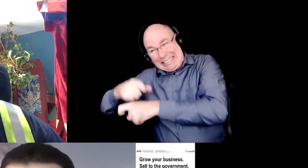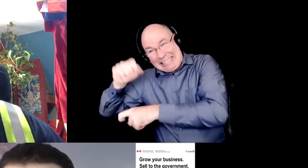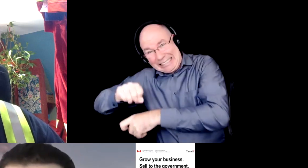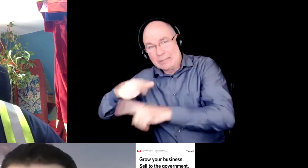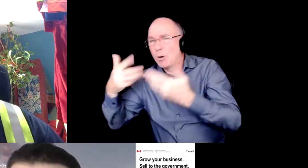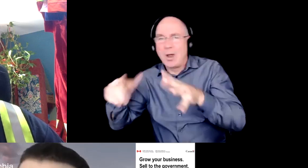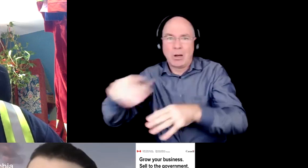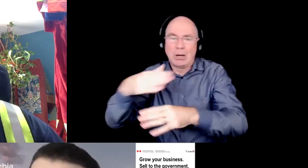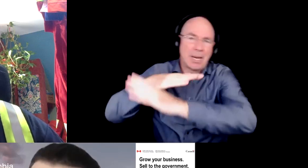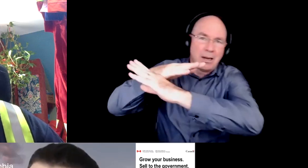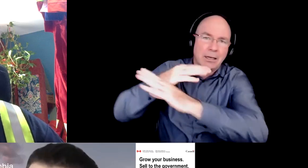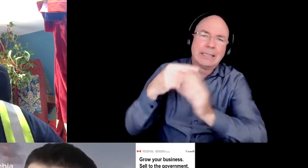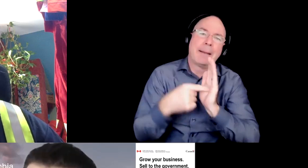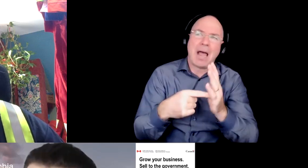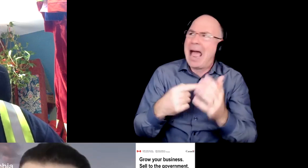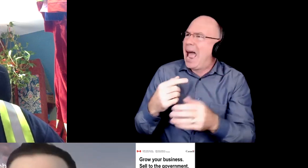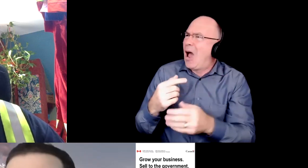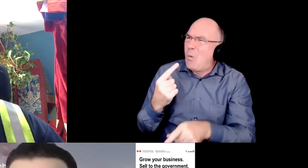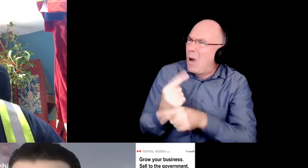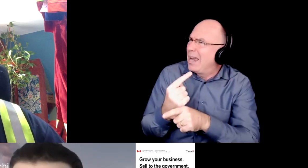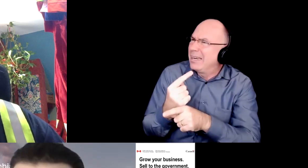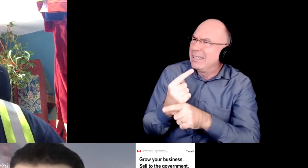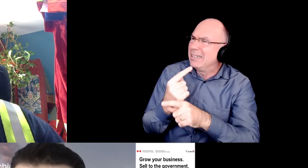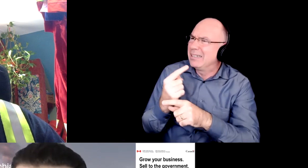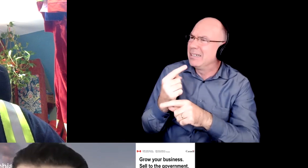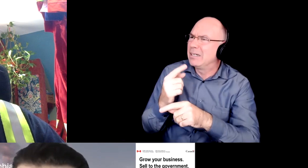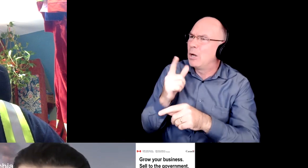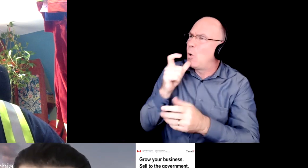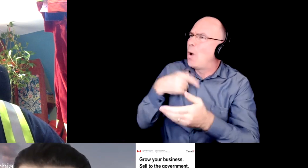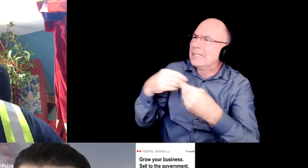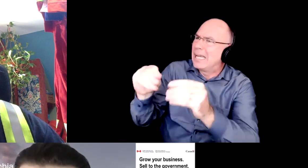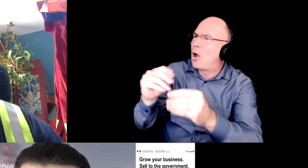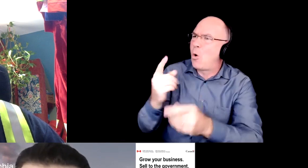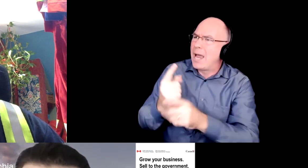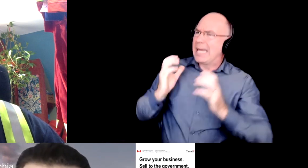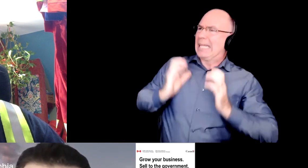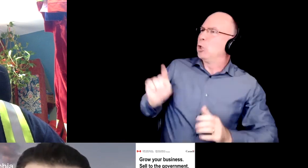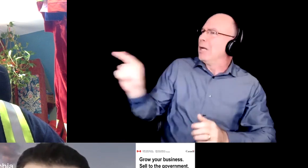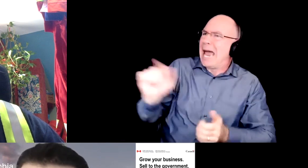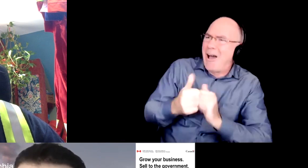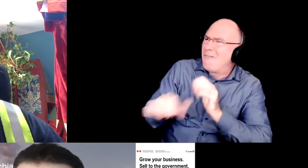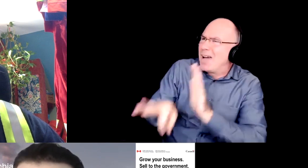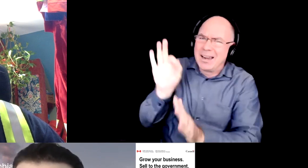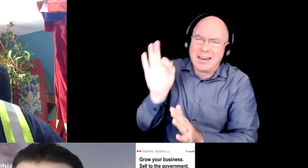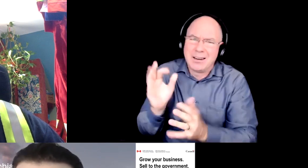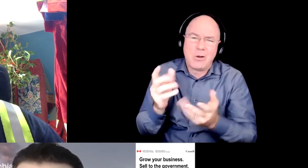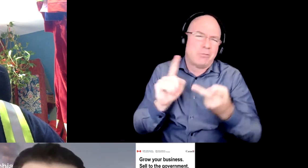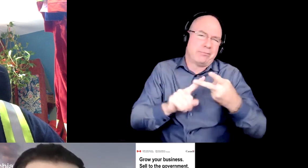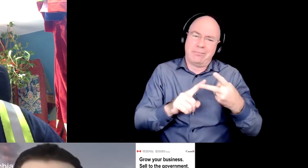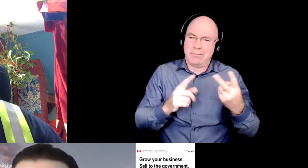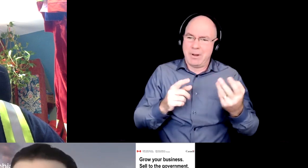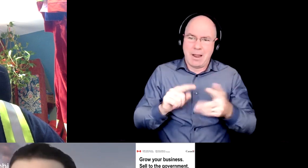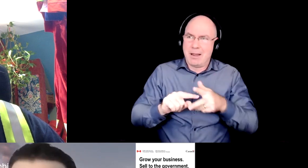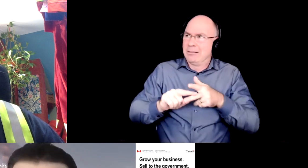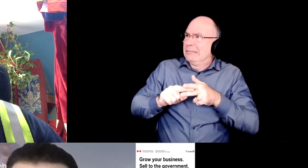in about how do I find the right supply, how do I find the right buyers, the right customers, how do I